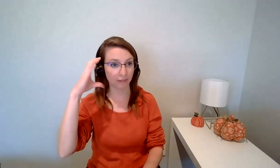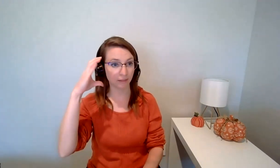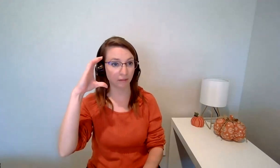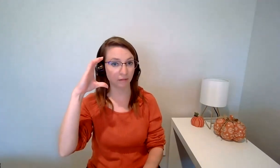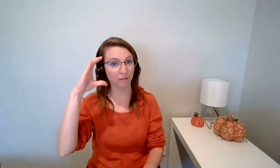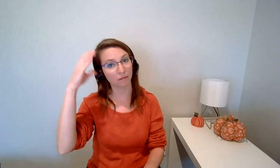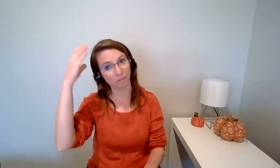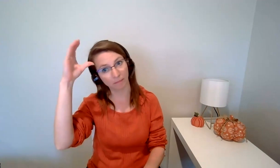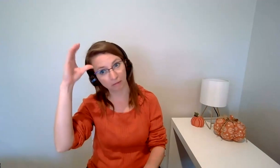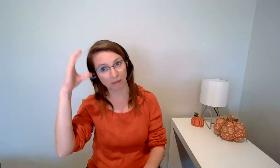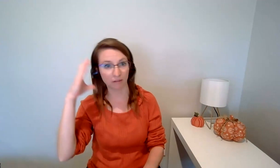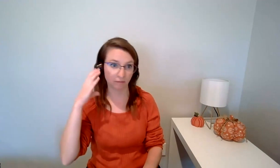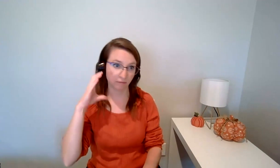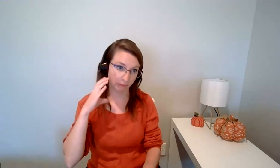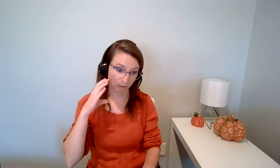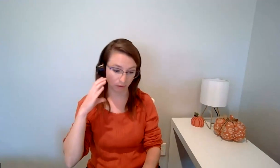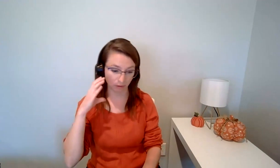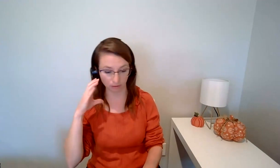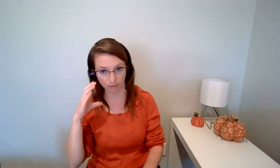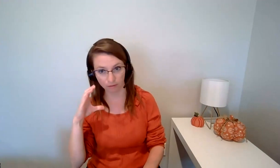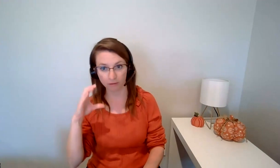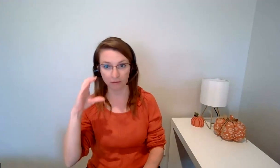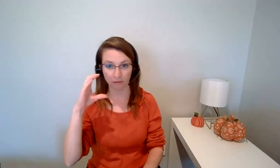cousin, male cousin, female cousin,